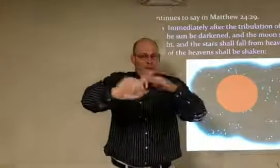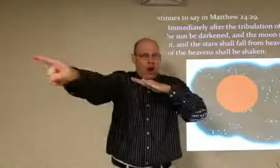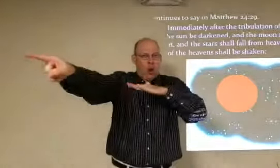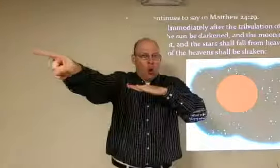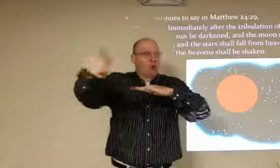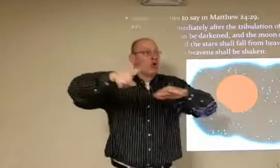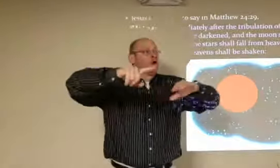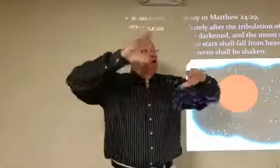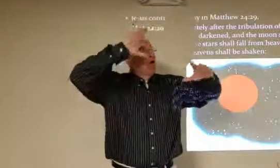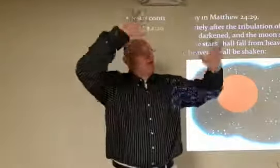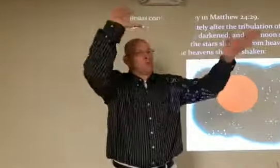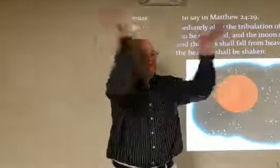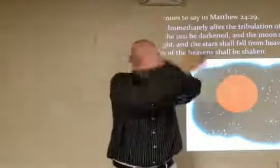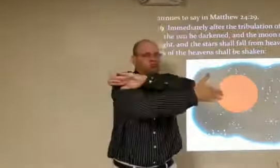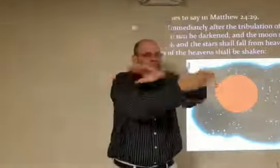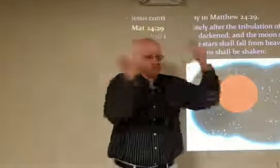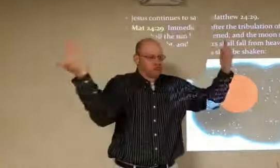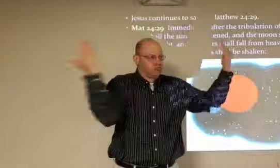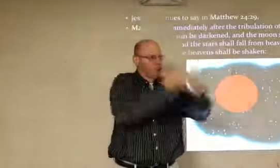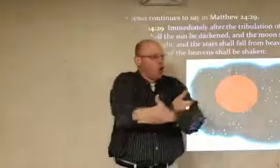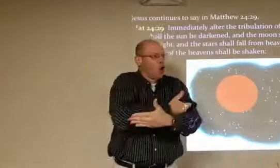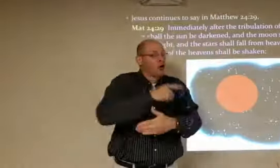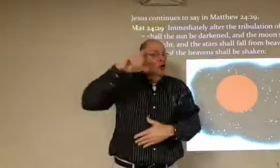horrible. They're going to flee to the mountains.